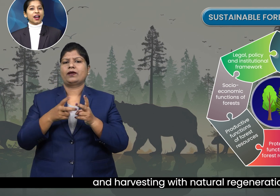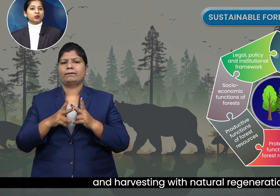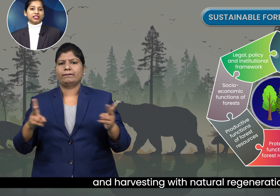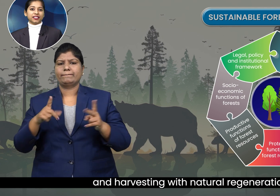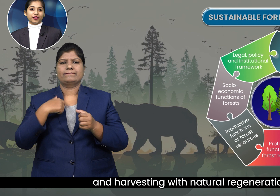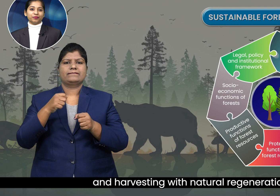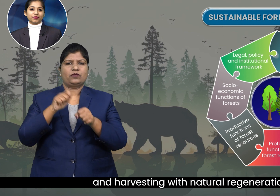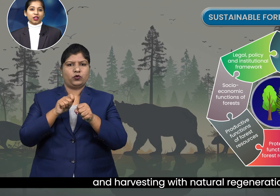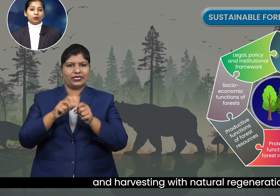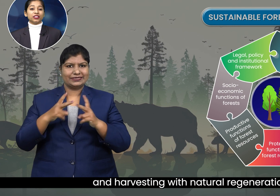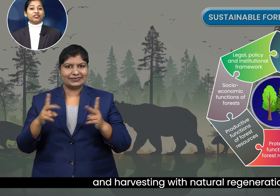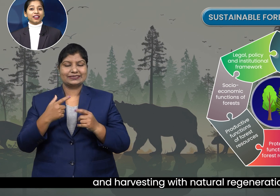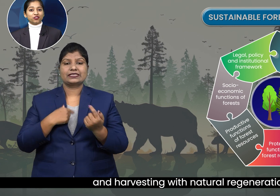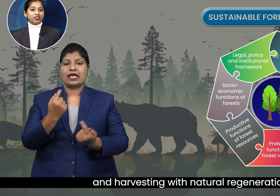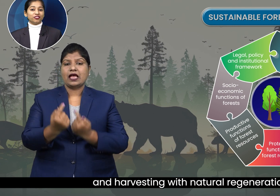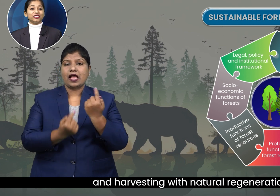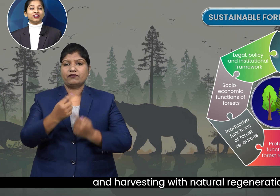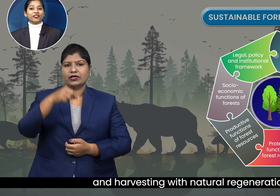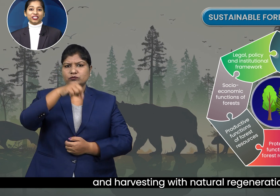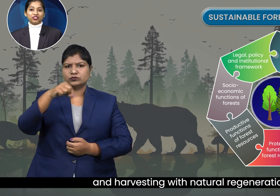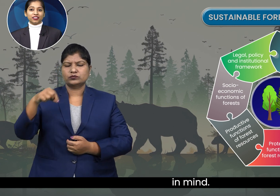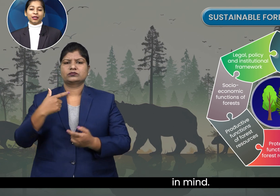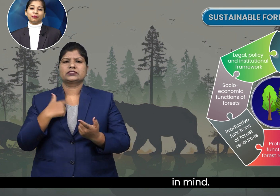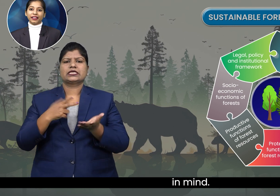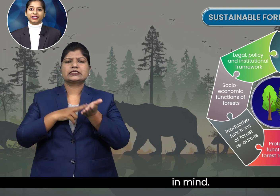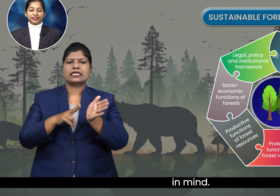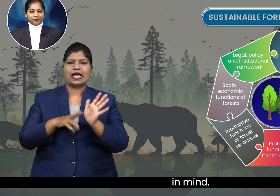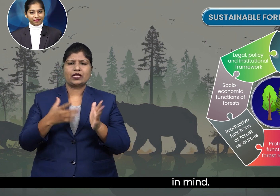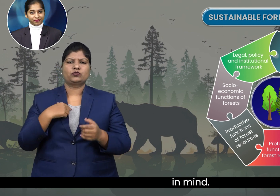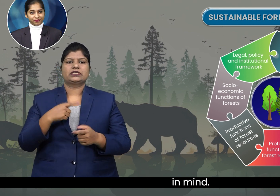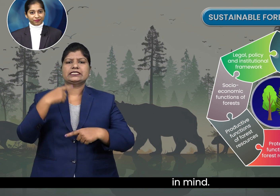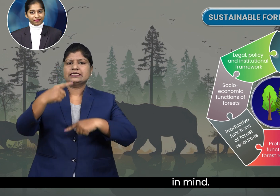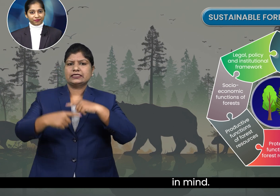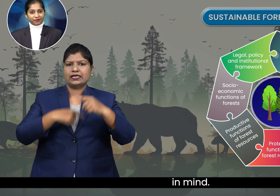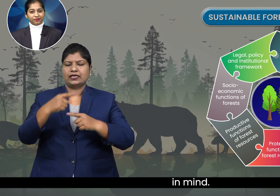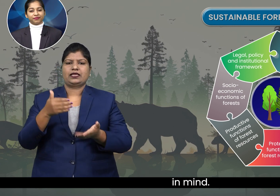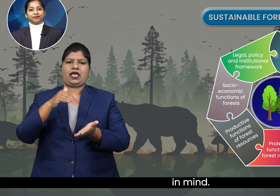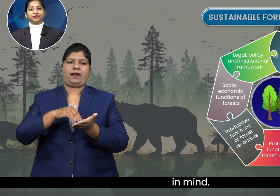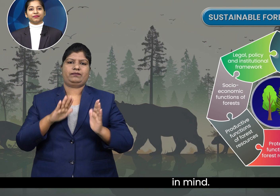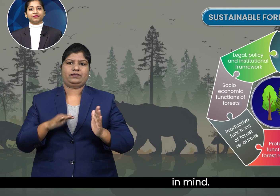and harvesting with natural regeneration in mind.